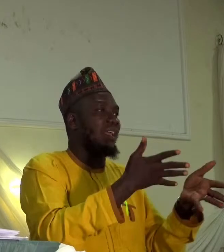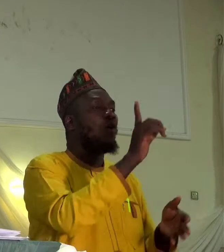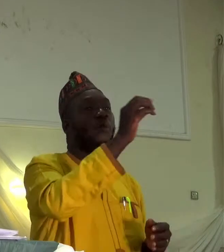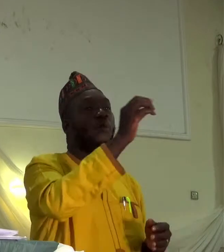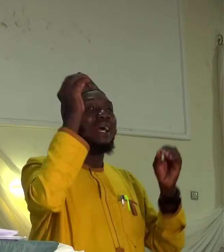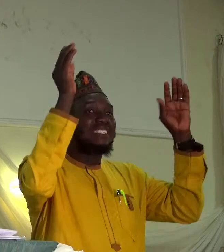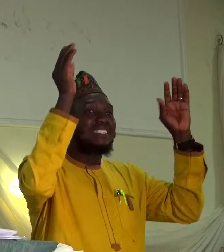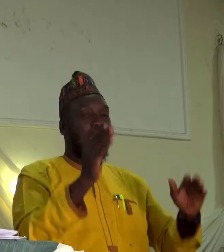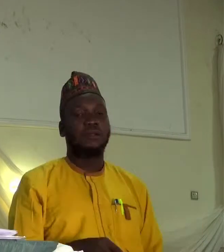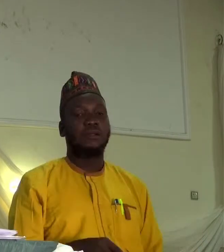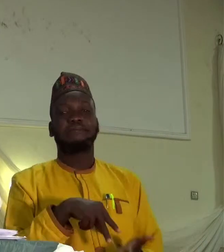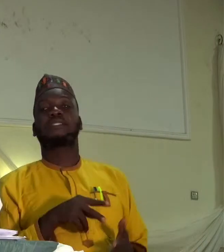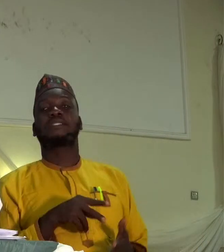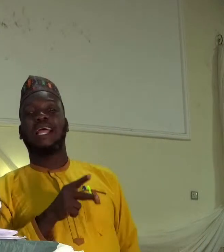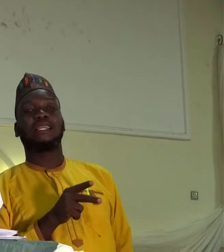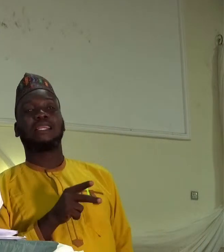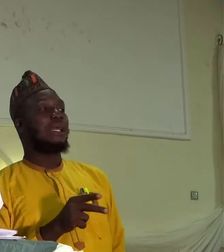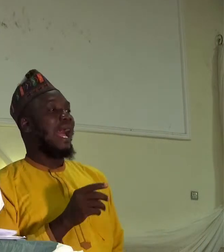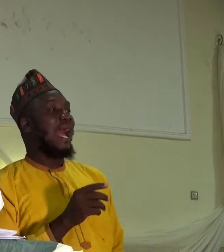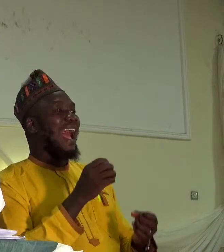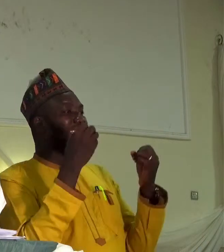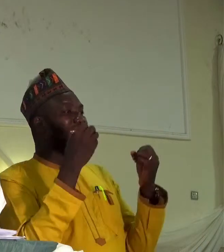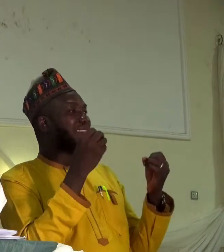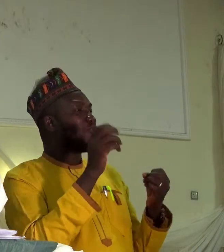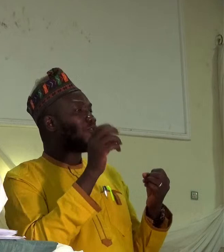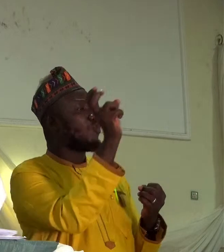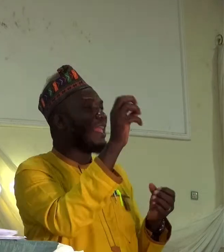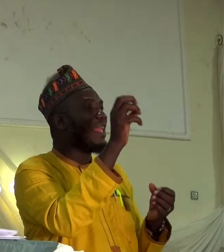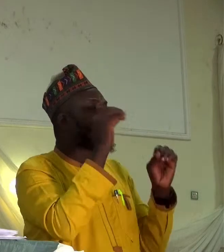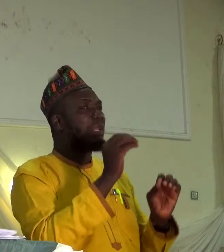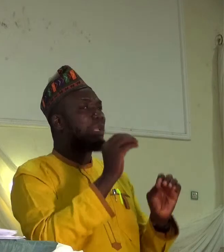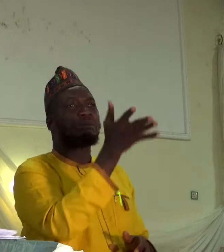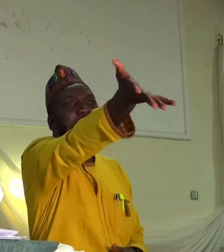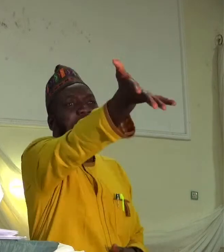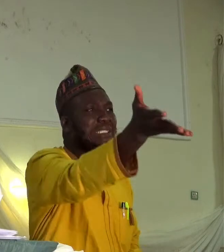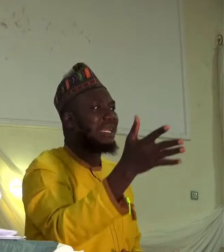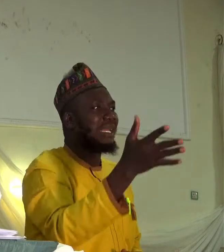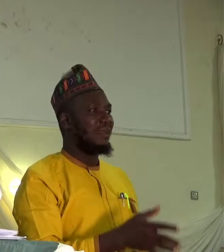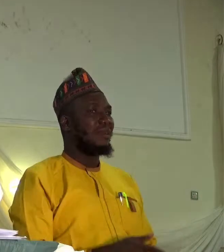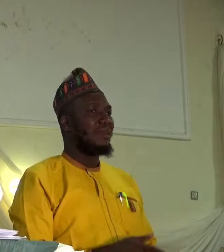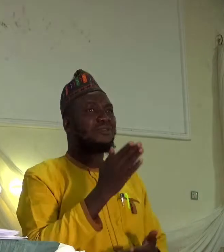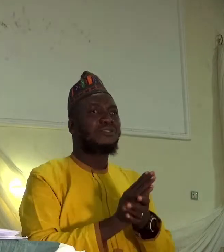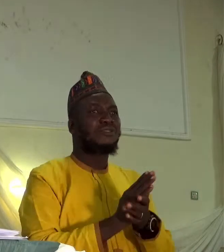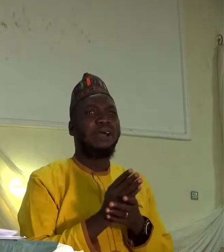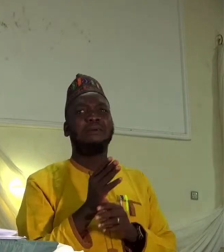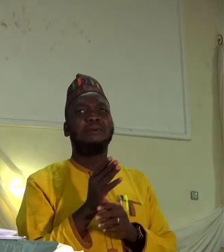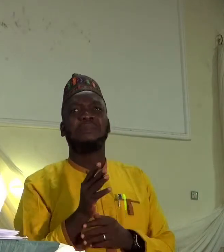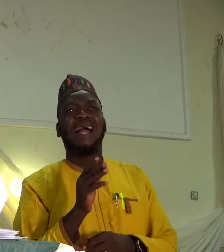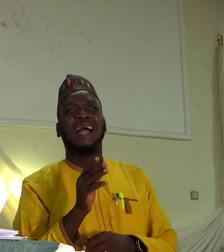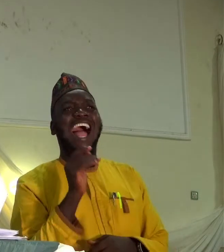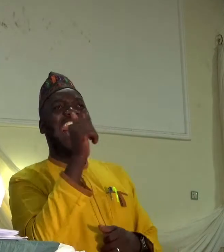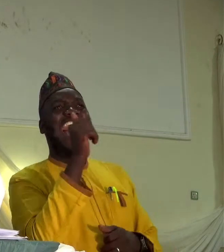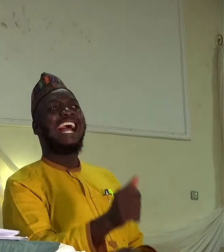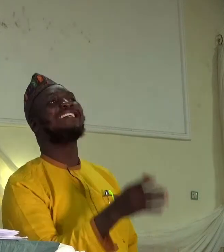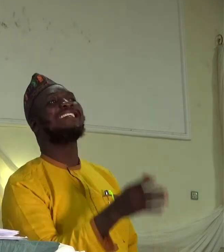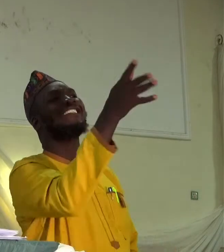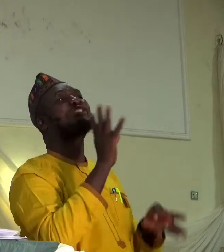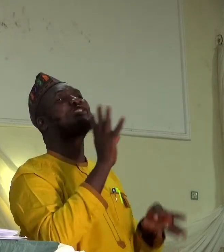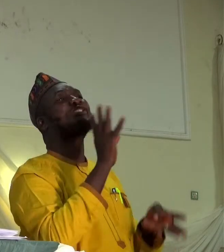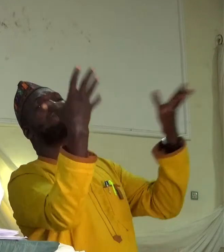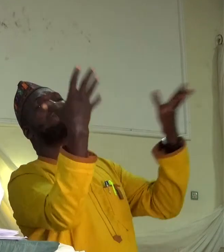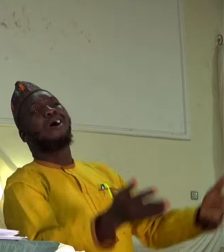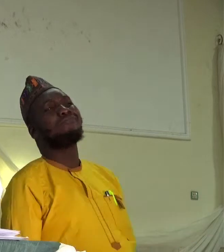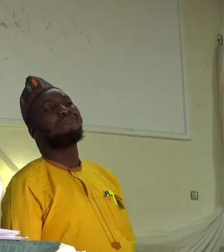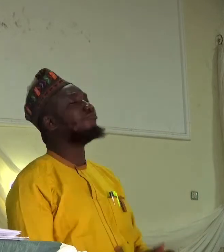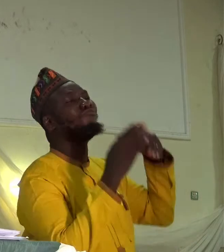nwaju omo 200 si 300 do wa wa nu hallu imbi je ti wan so lo awon ko wa ma so e fi ko e ja lo o kini kan